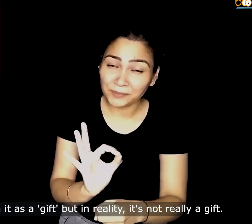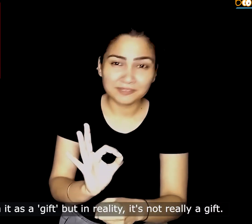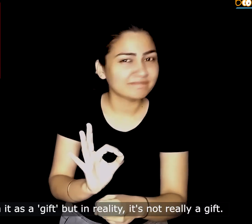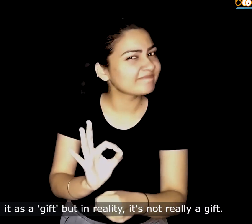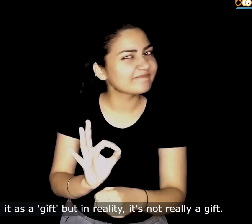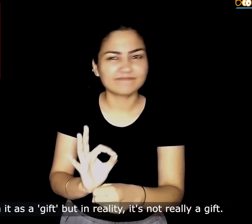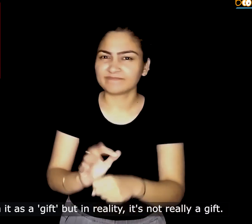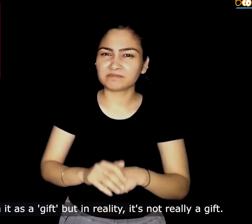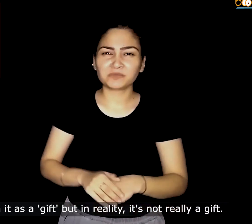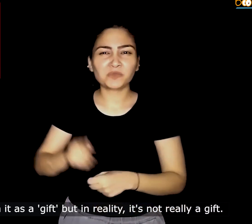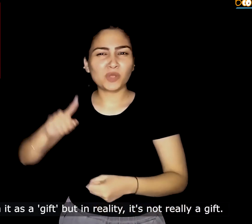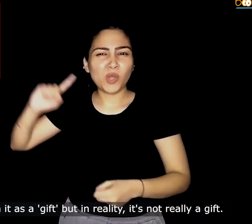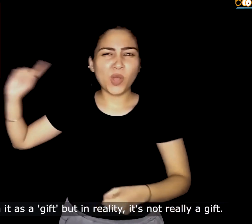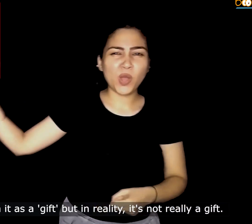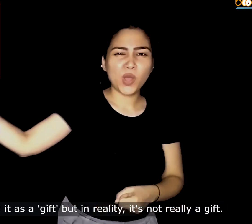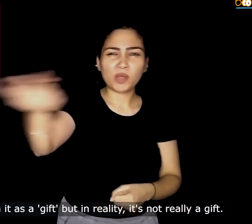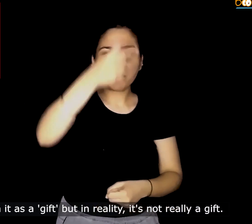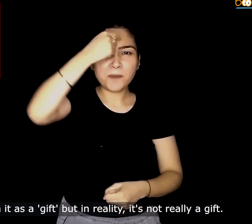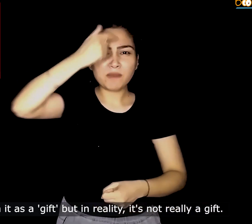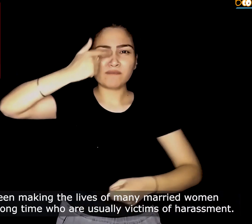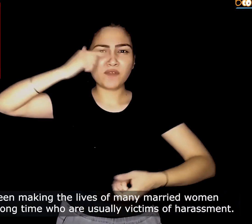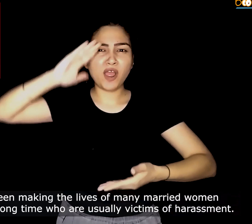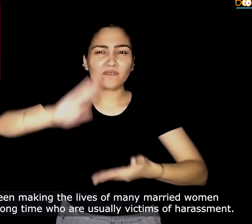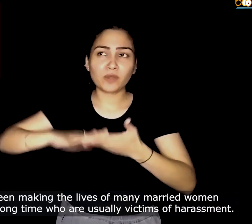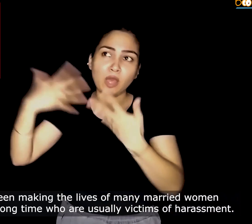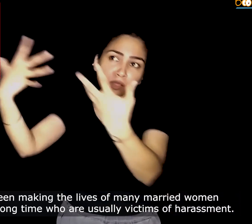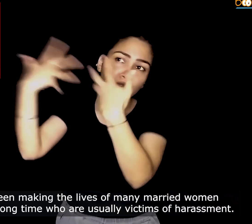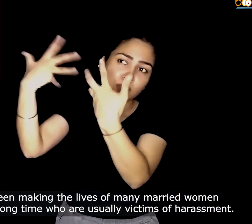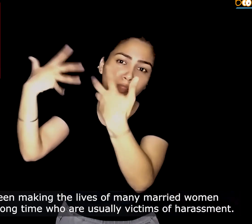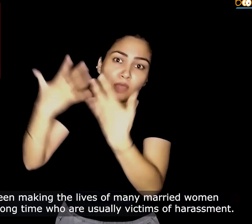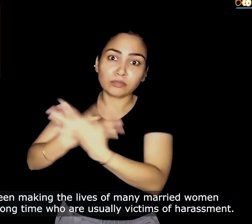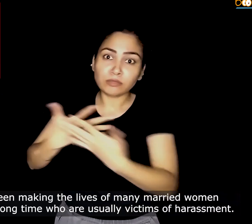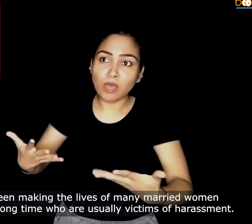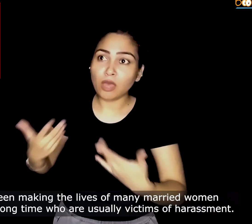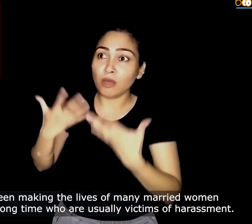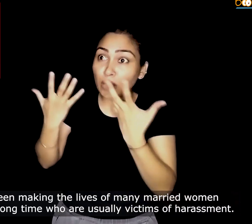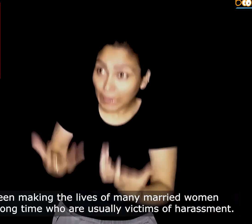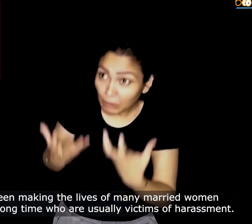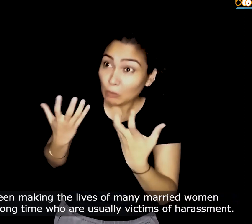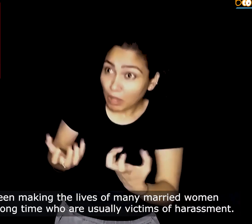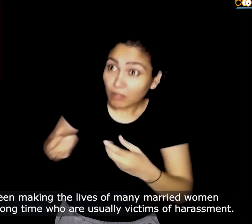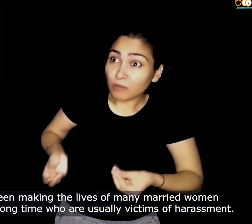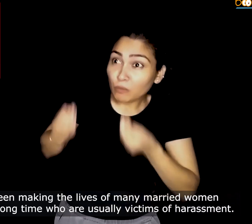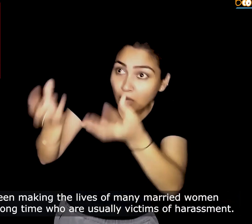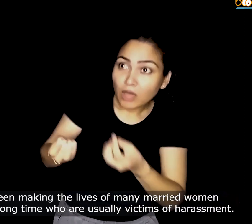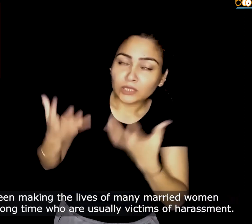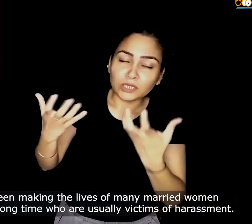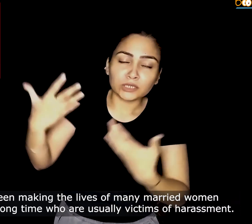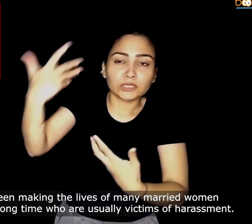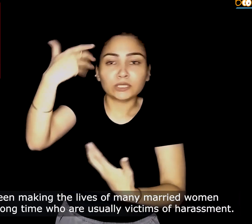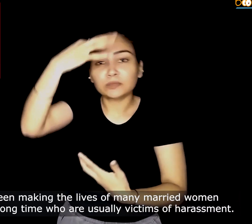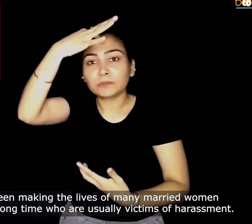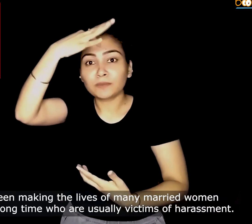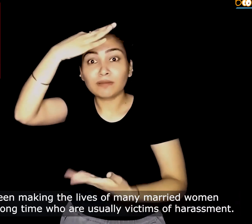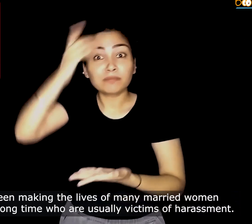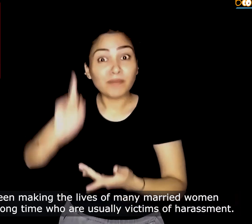it's not really a gift dowry has been making the lives of many married women miserable for a long time